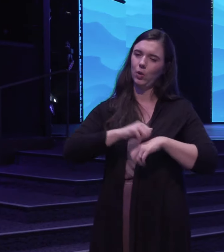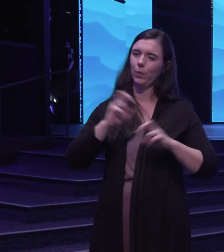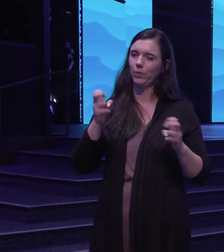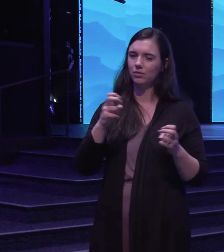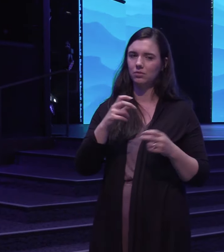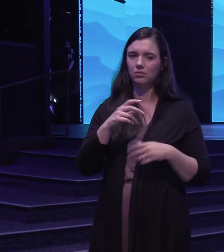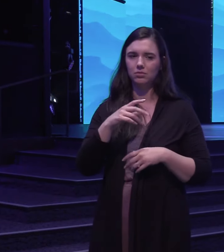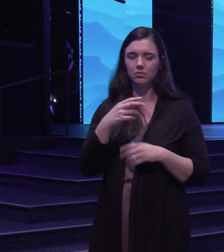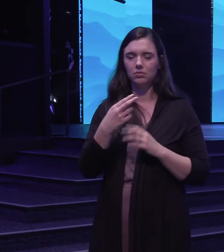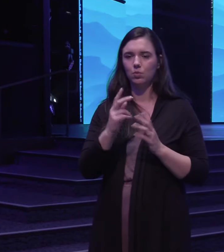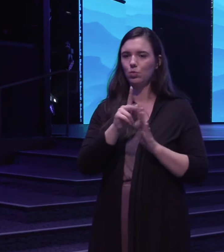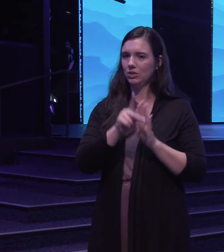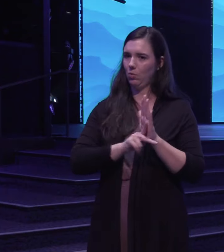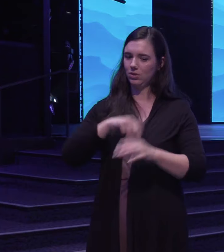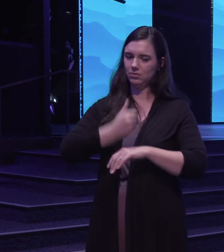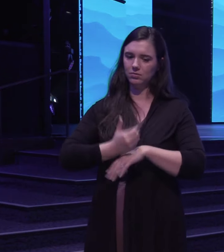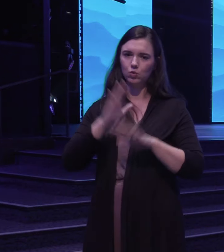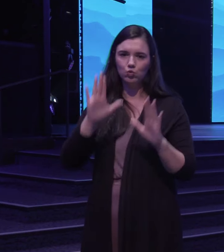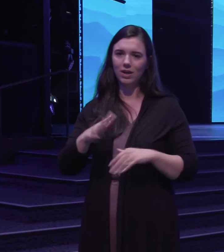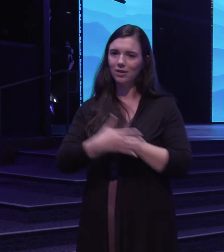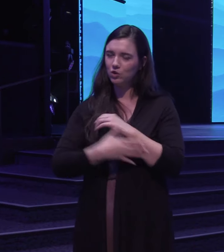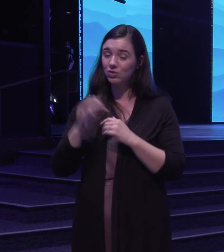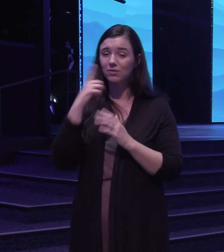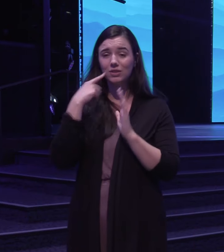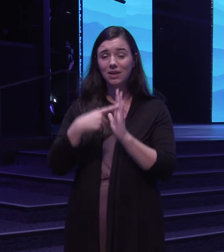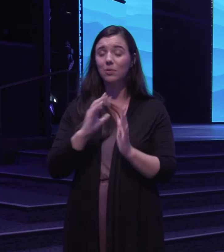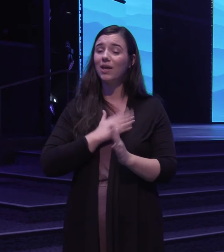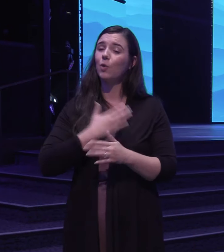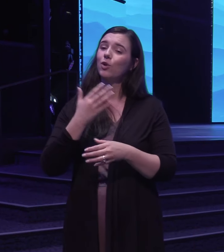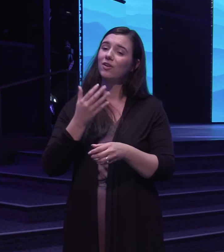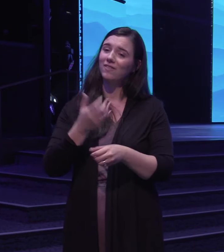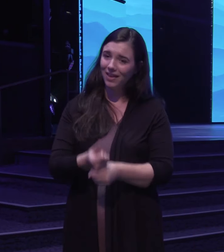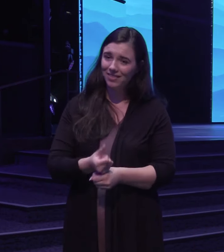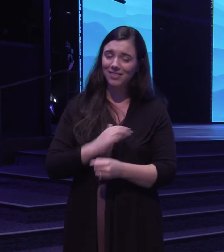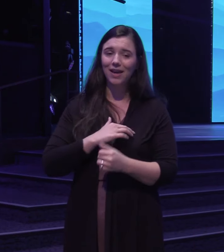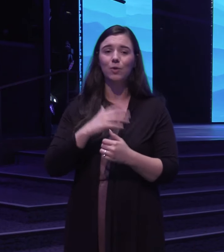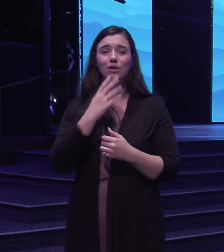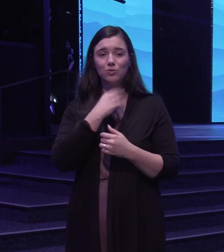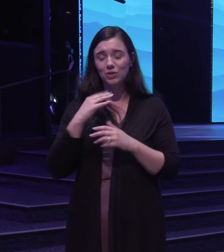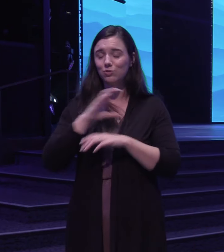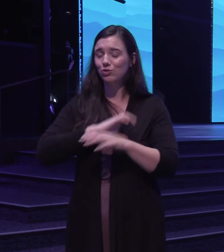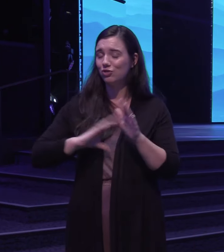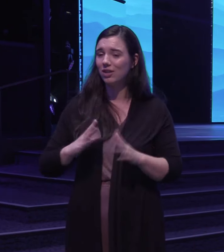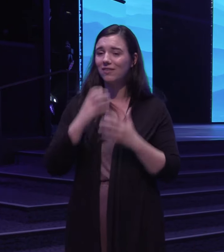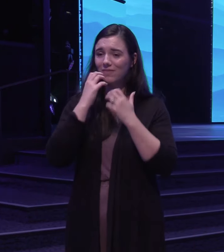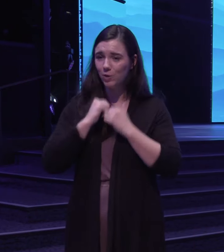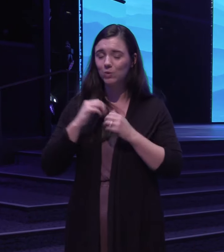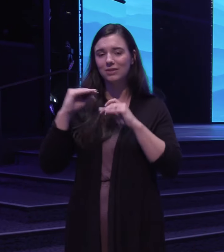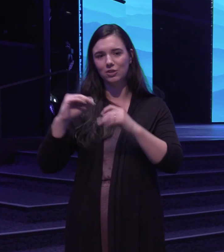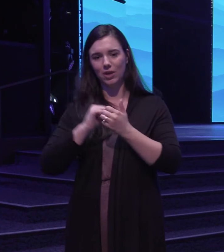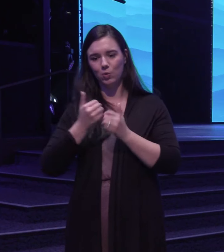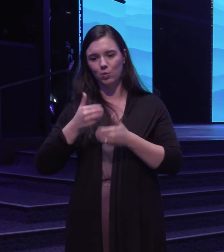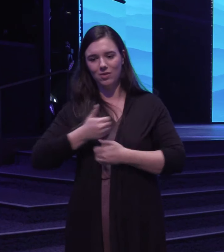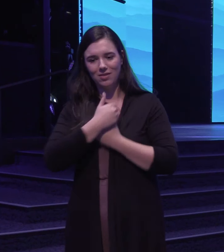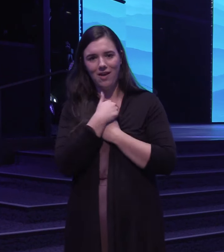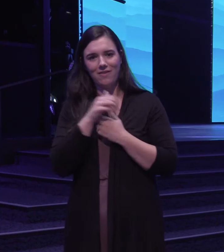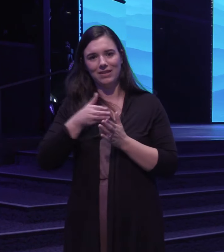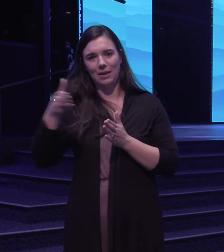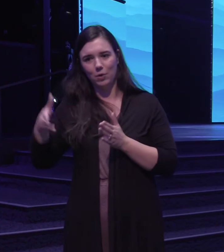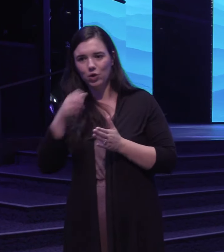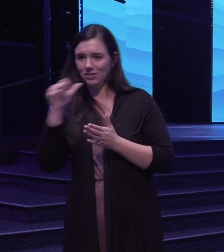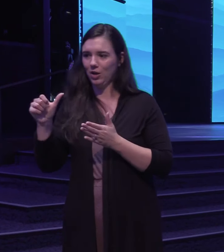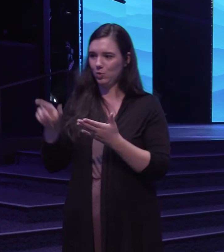us into a great nation, like our faith, our Judeo-Christian values, which teach us to love our neighbor, not